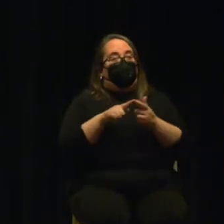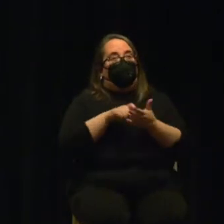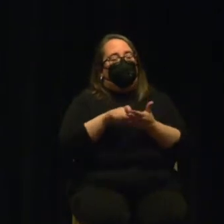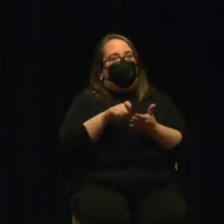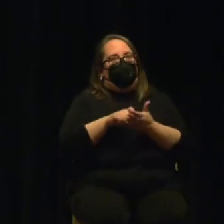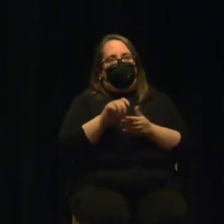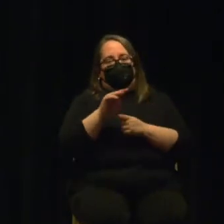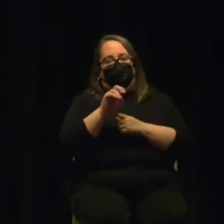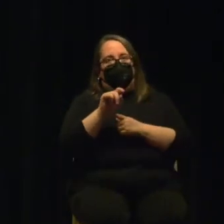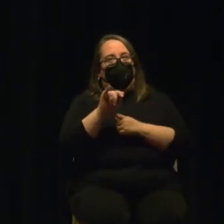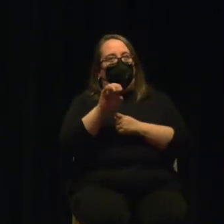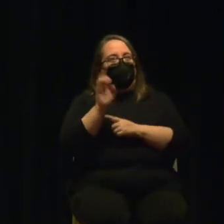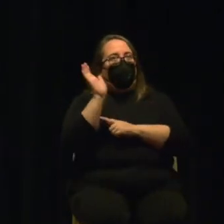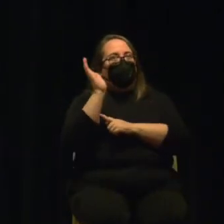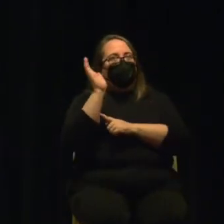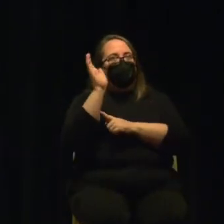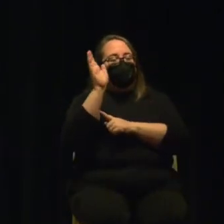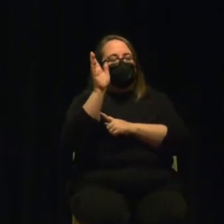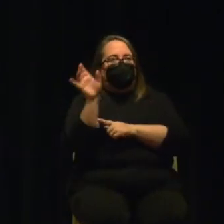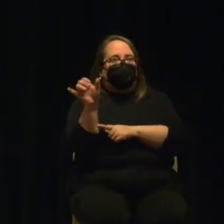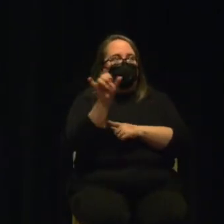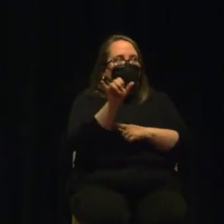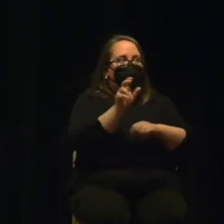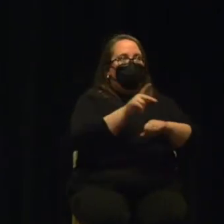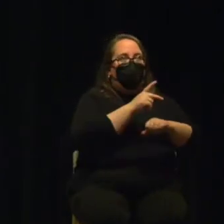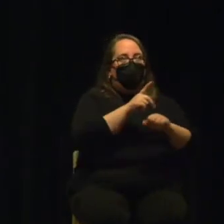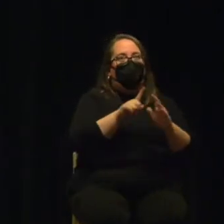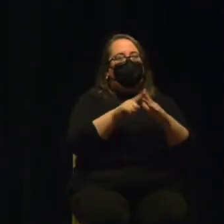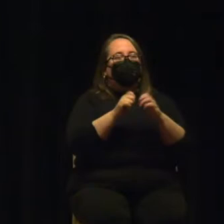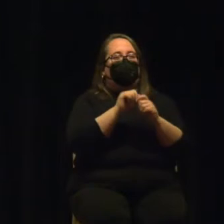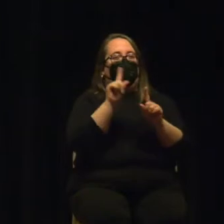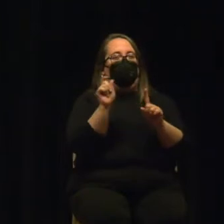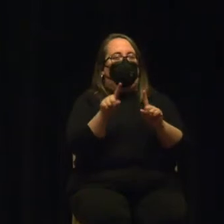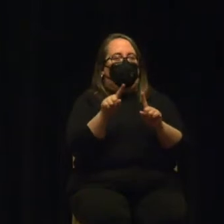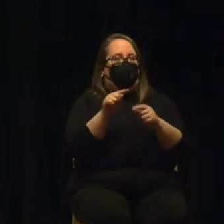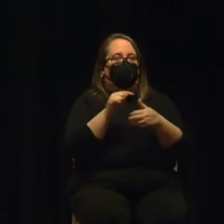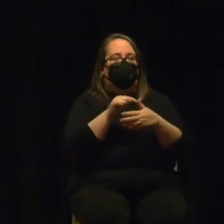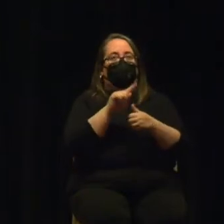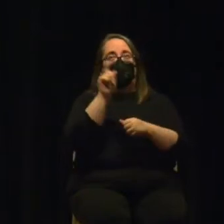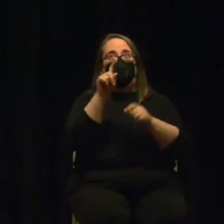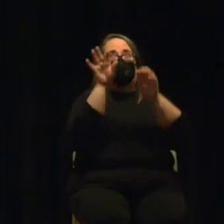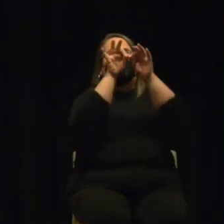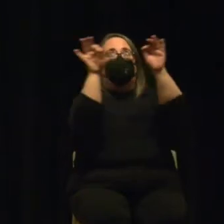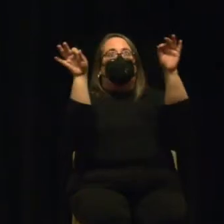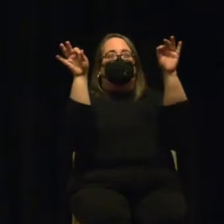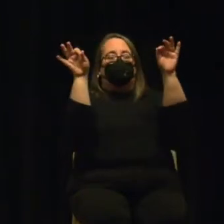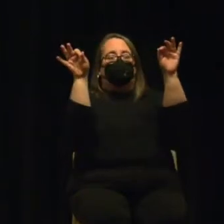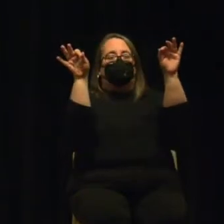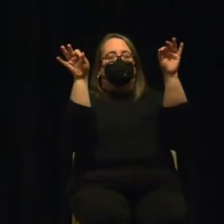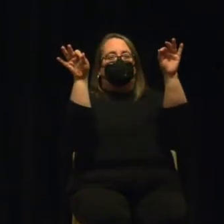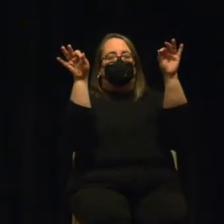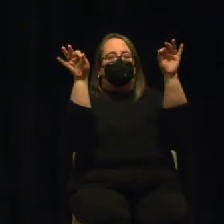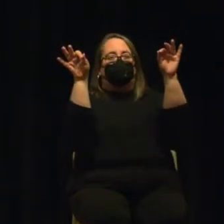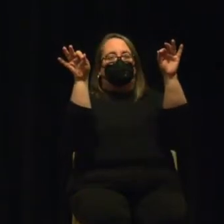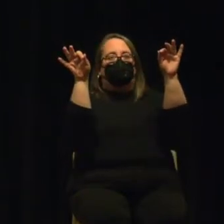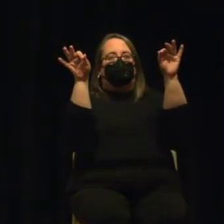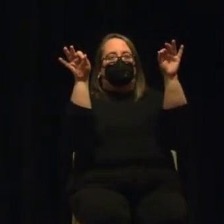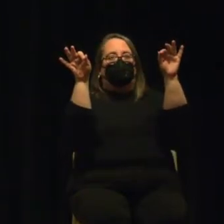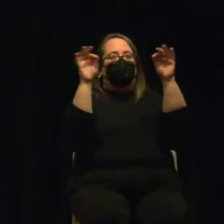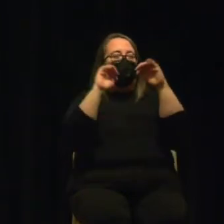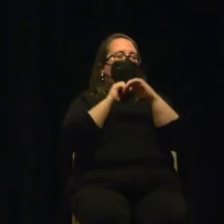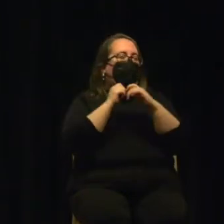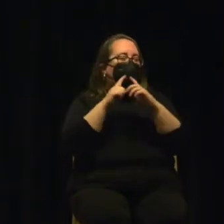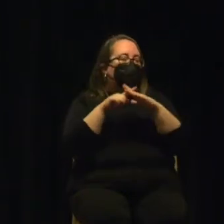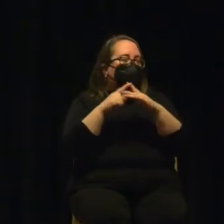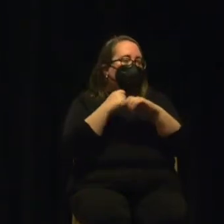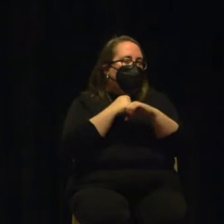poem, you know, I start all of them with a question. And the, you know, so how did you start fighting Jack